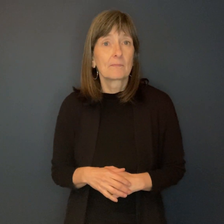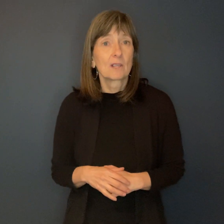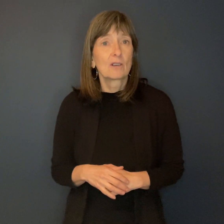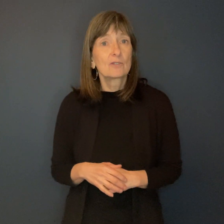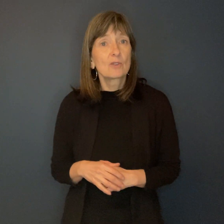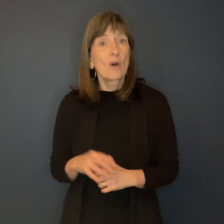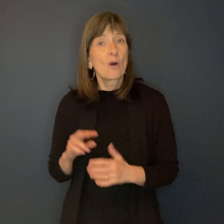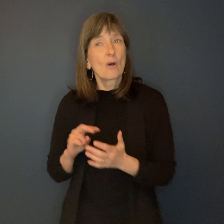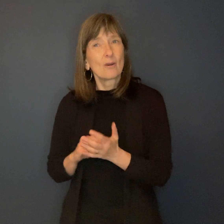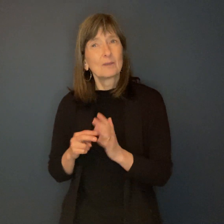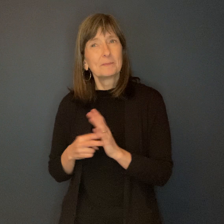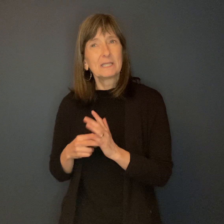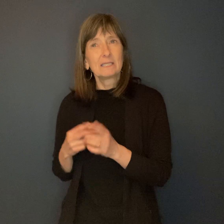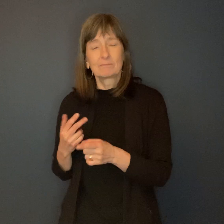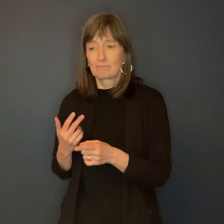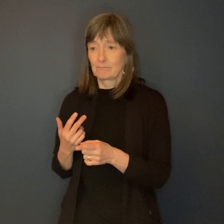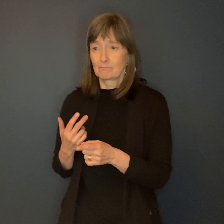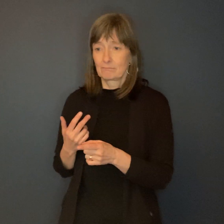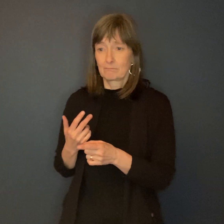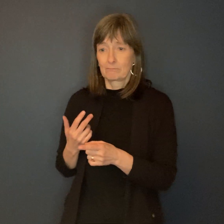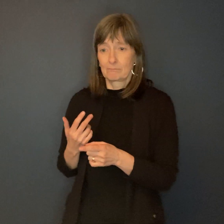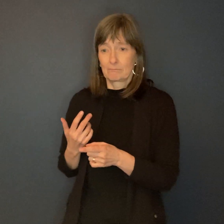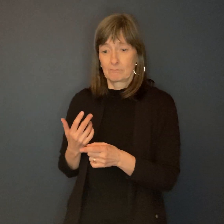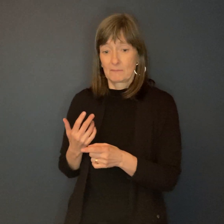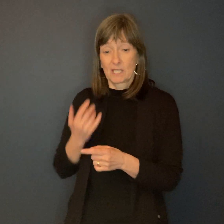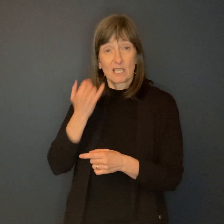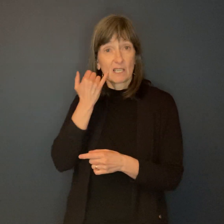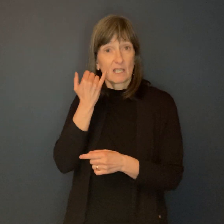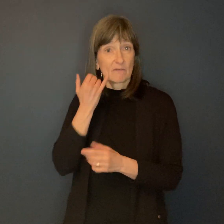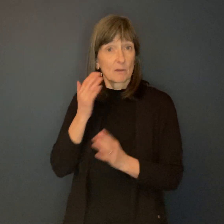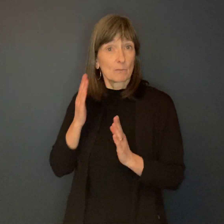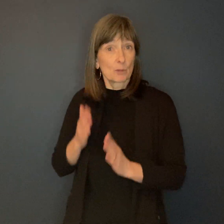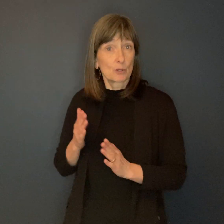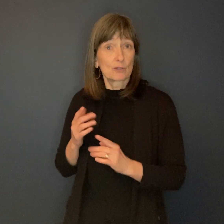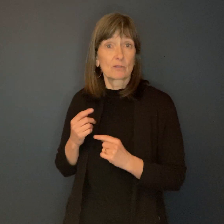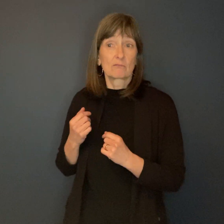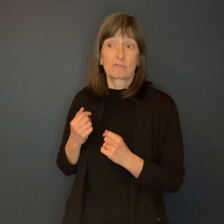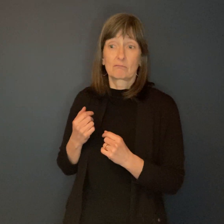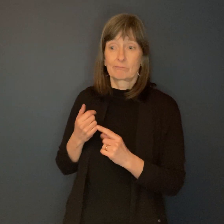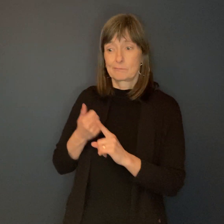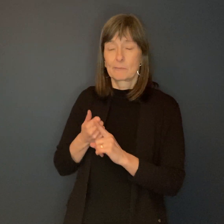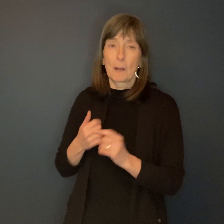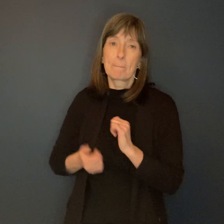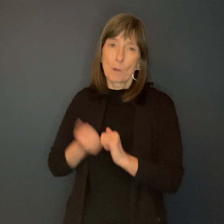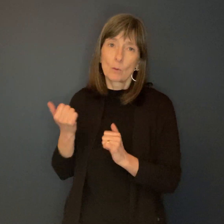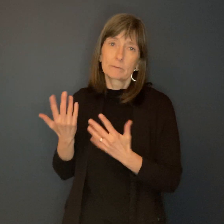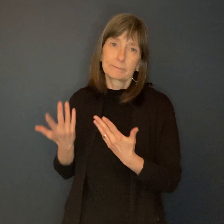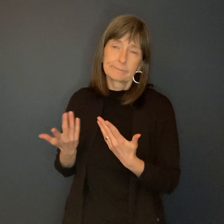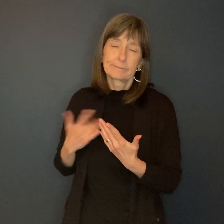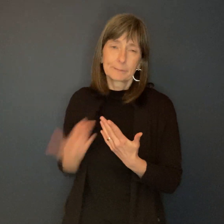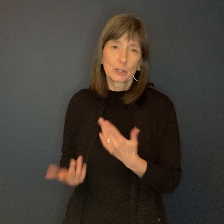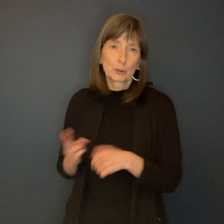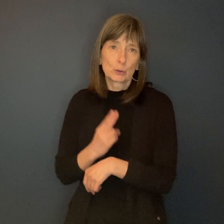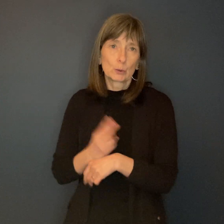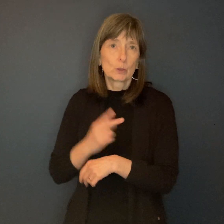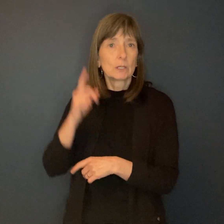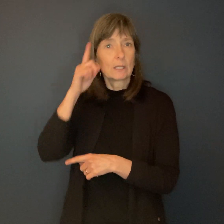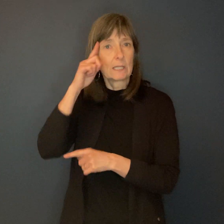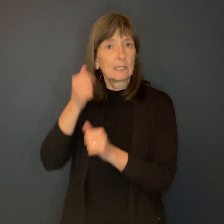is no reason why somebody with in this case particularly intellectual disability would not be able to